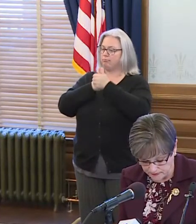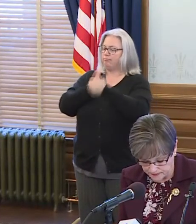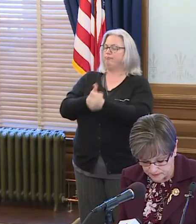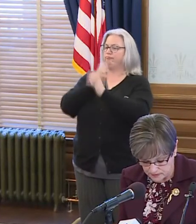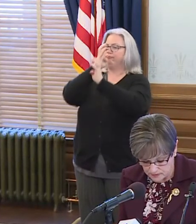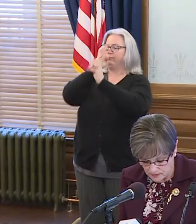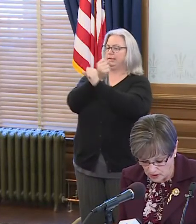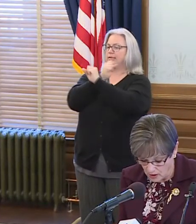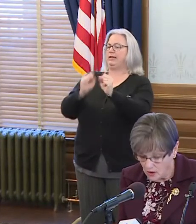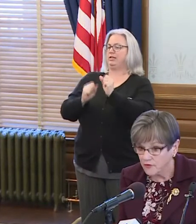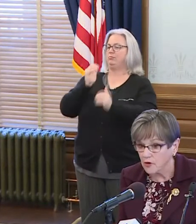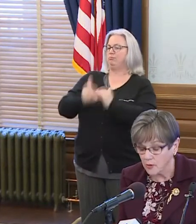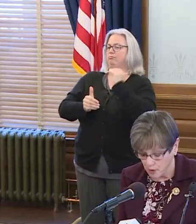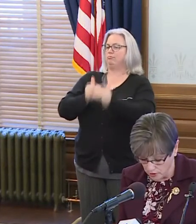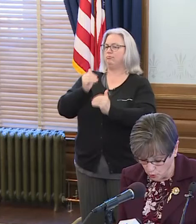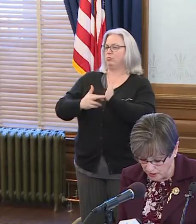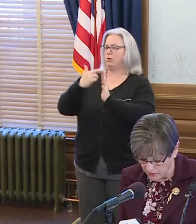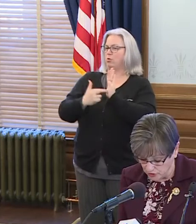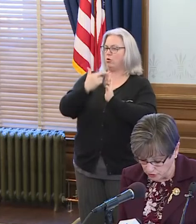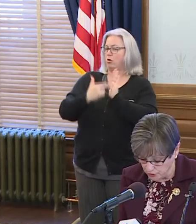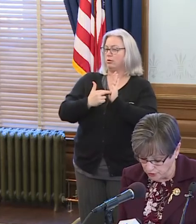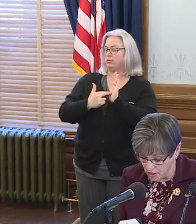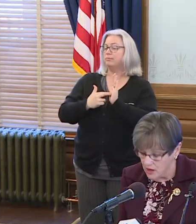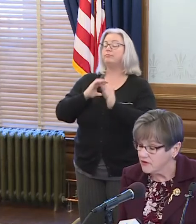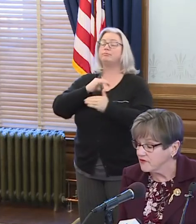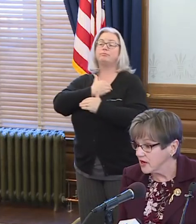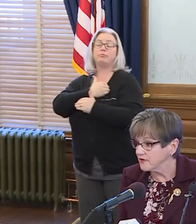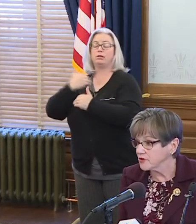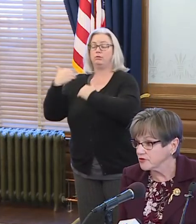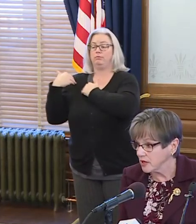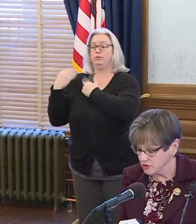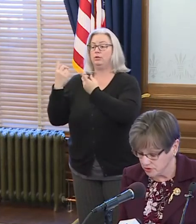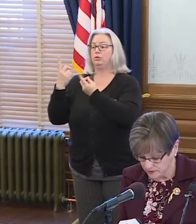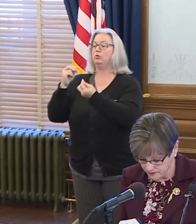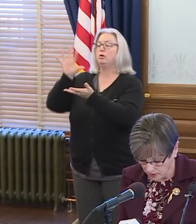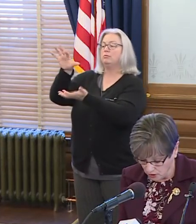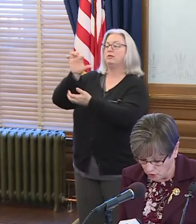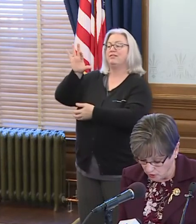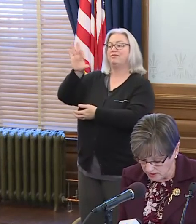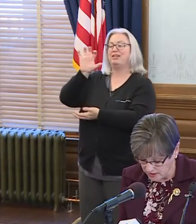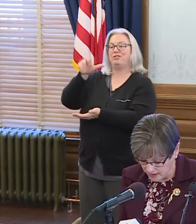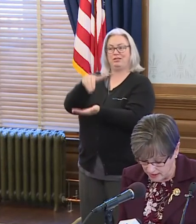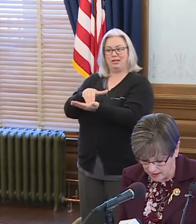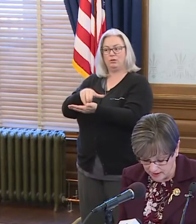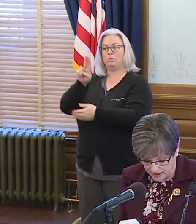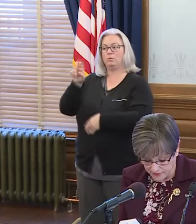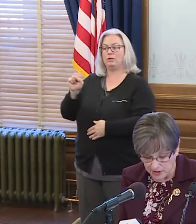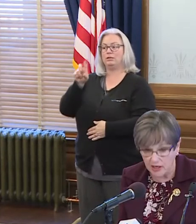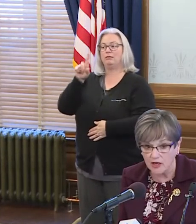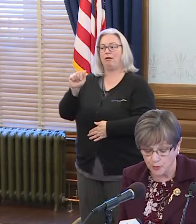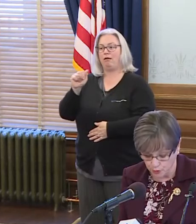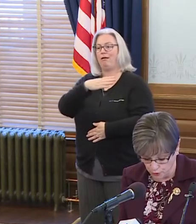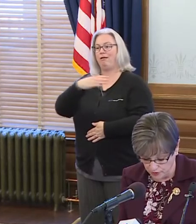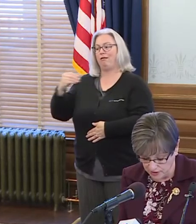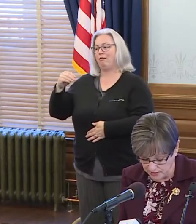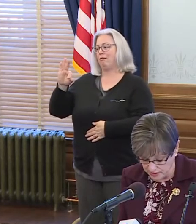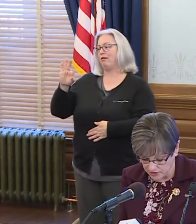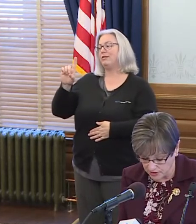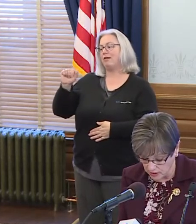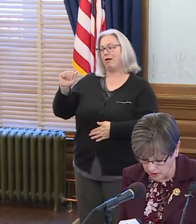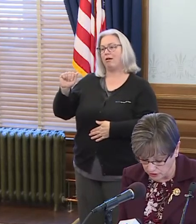protocols. For our part, we have secured 500,000 USDA and FDA